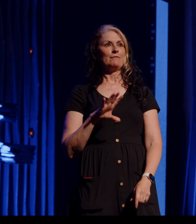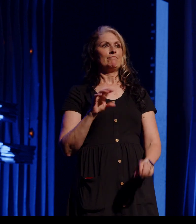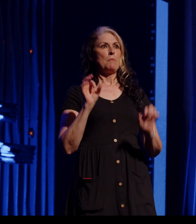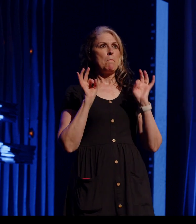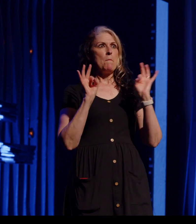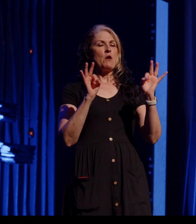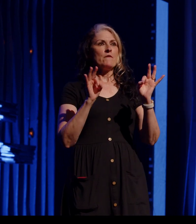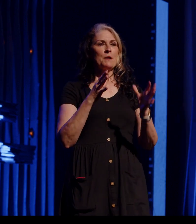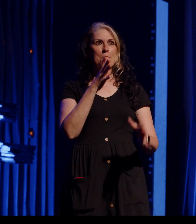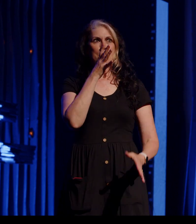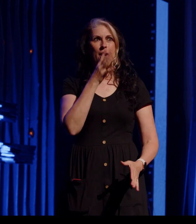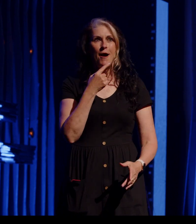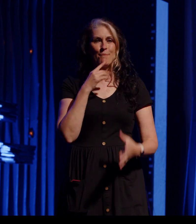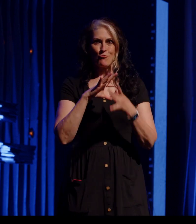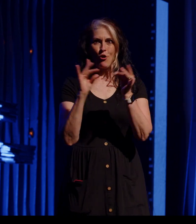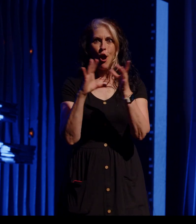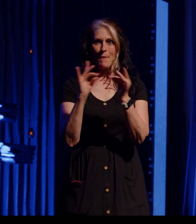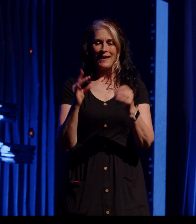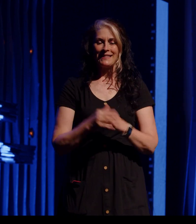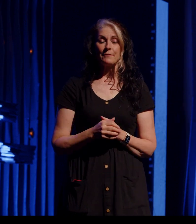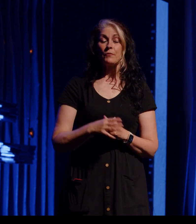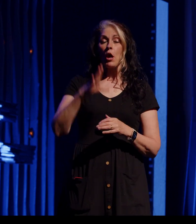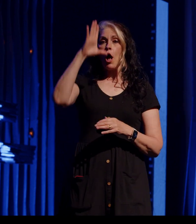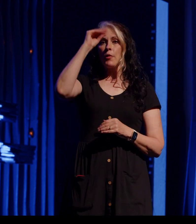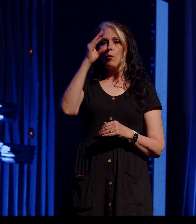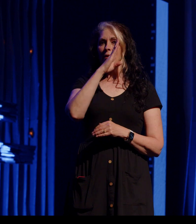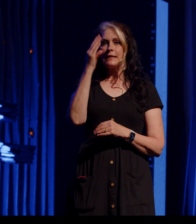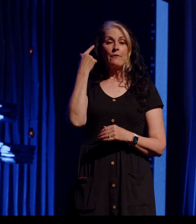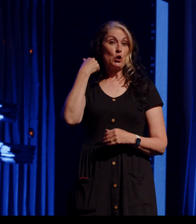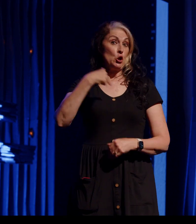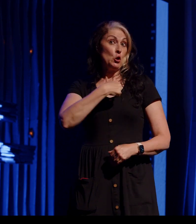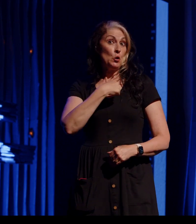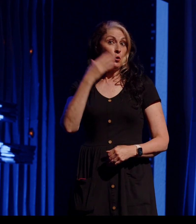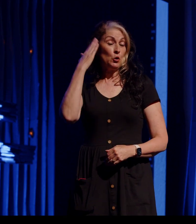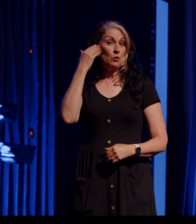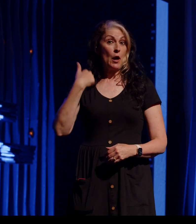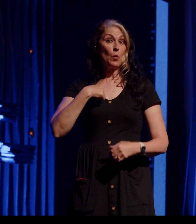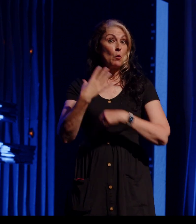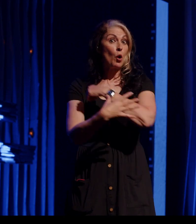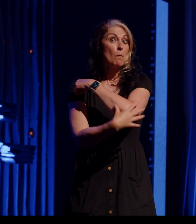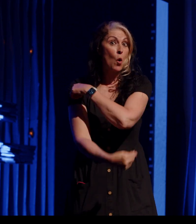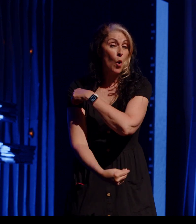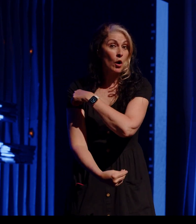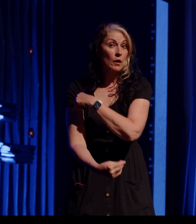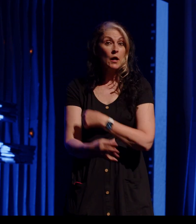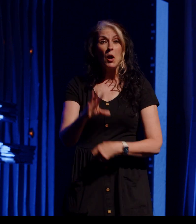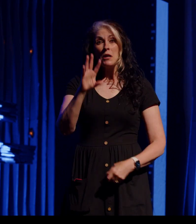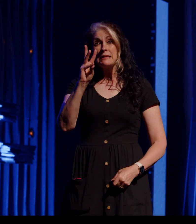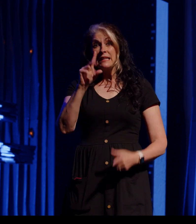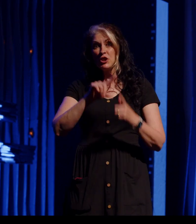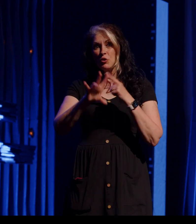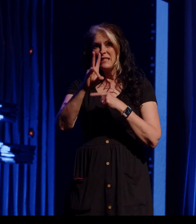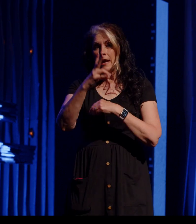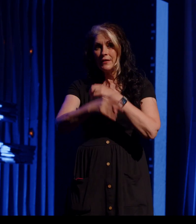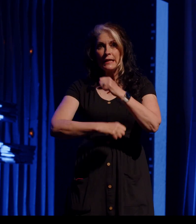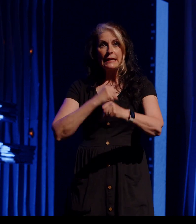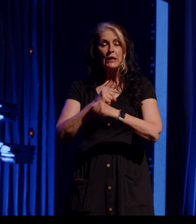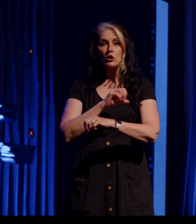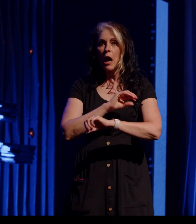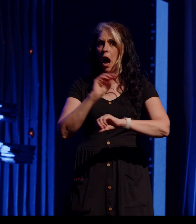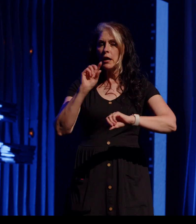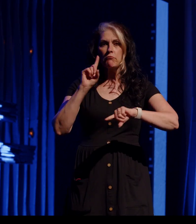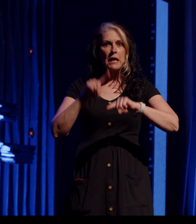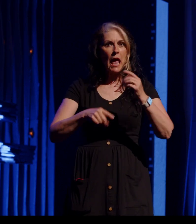That's a beautiful mom. The boys never knew we were poor. I mean, we went through 6 or 7 years where I couldn't buy you any